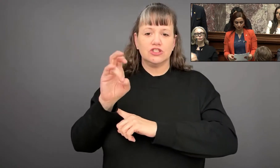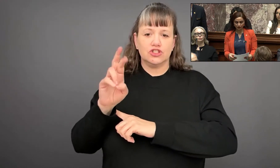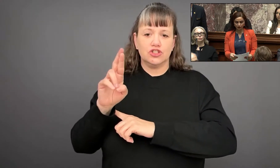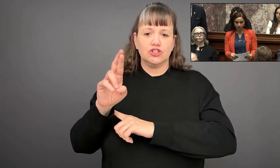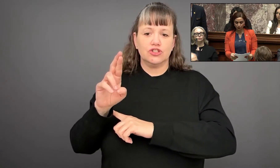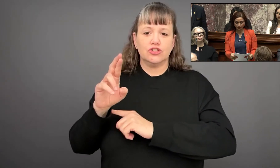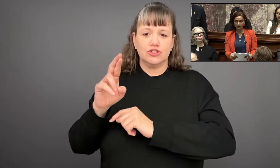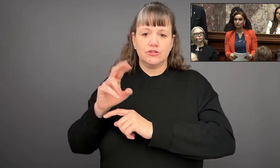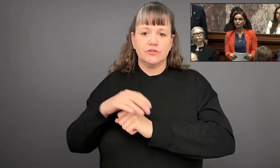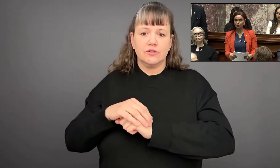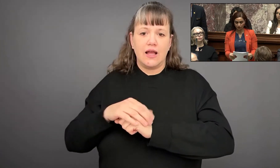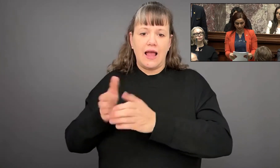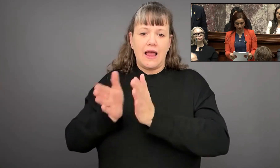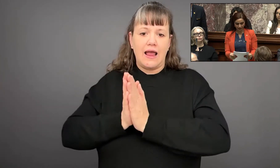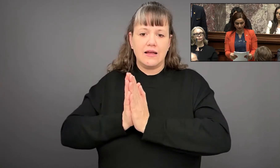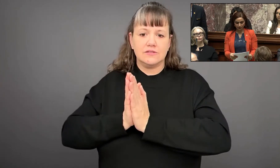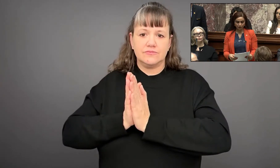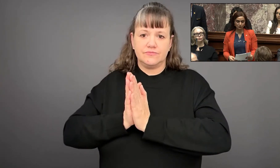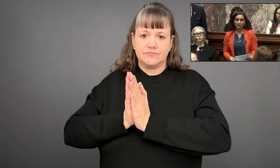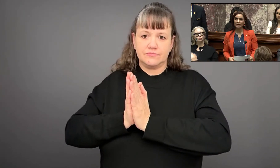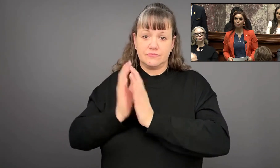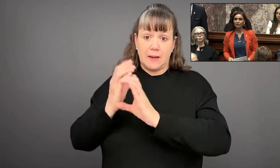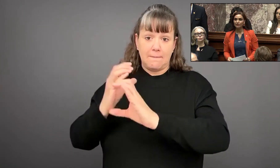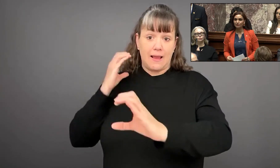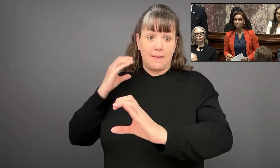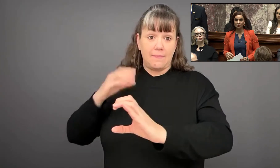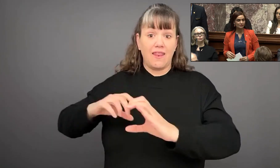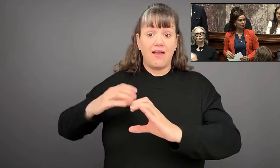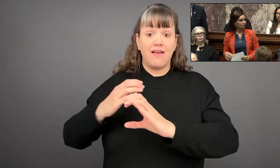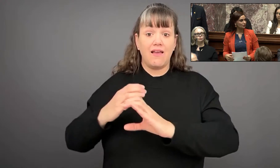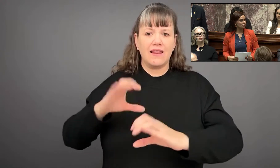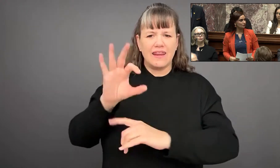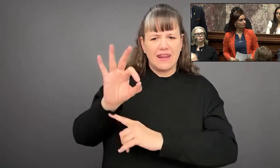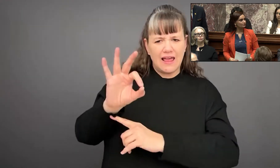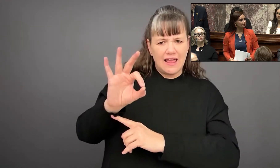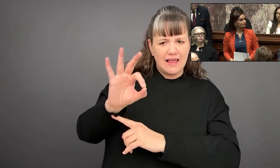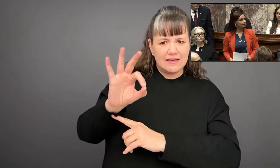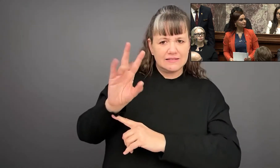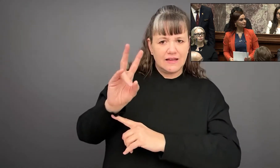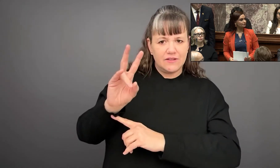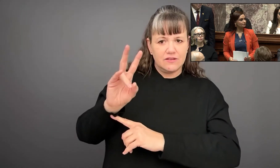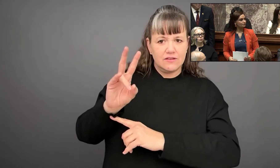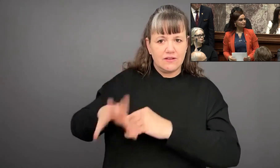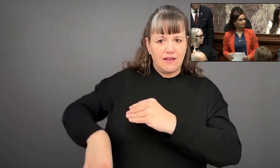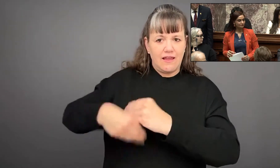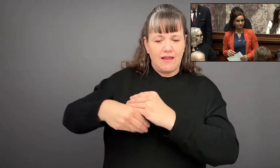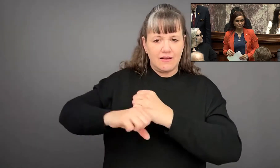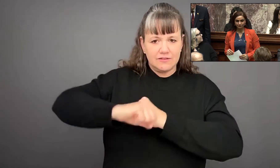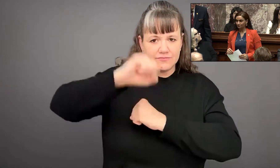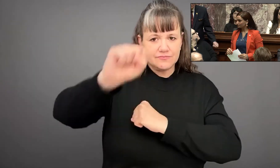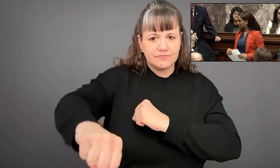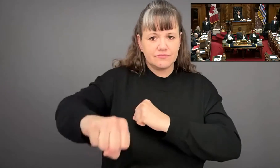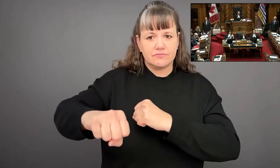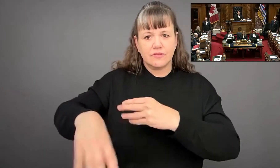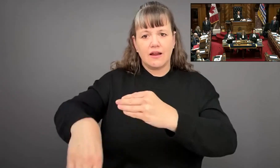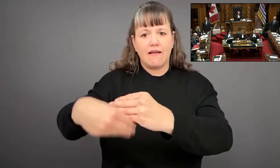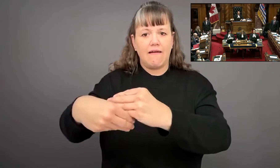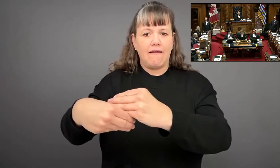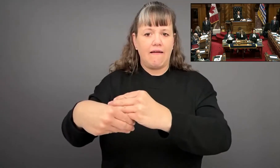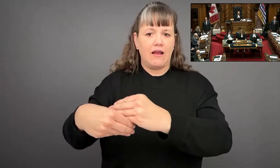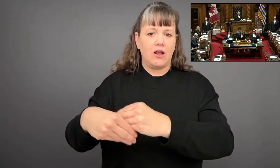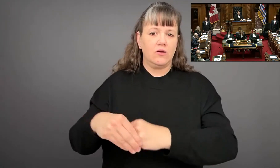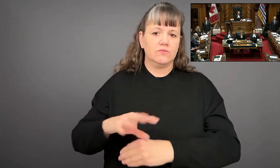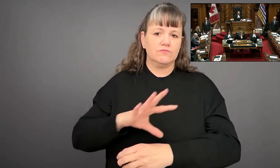route to include UBC Route 90, which will help many commuters in the region. Thank you. Madam